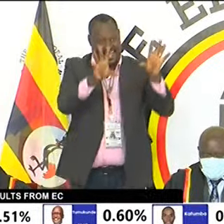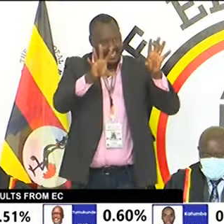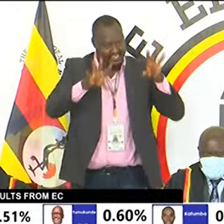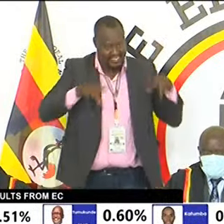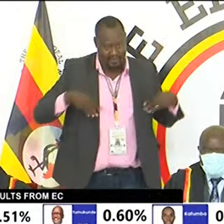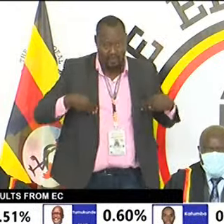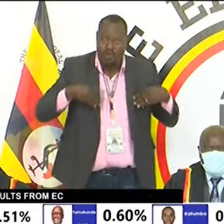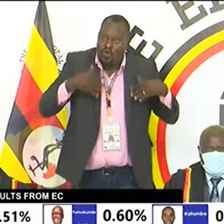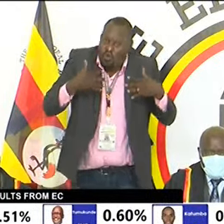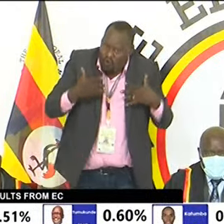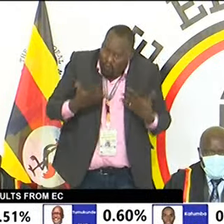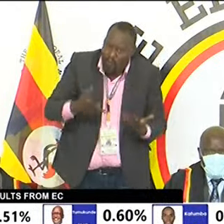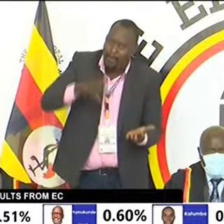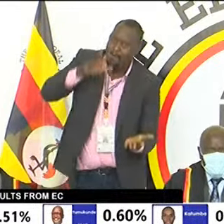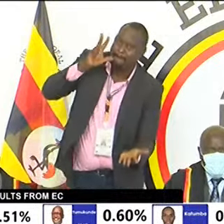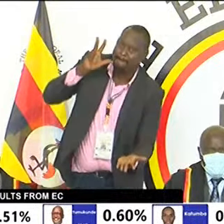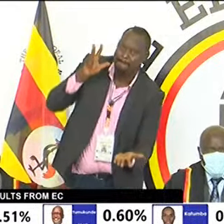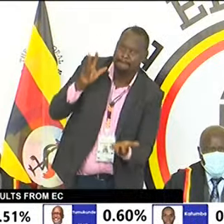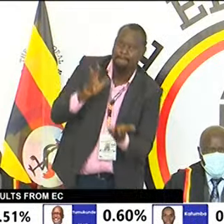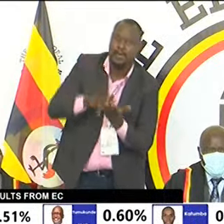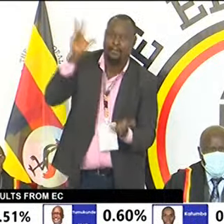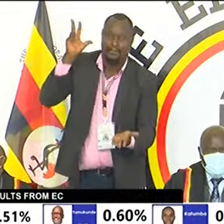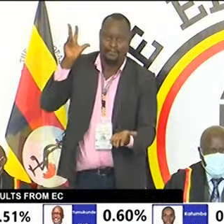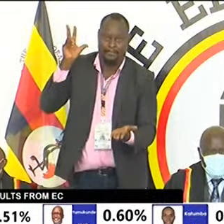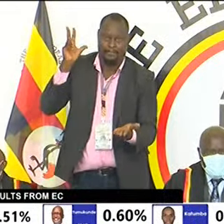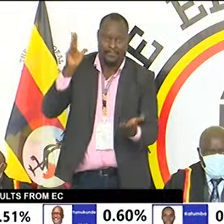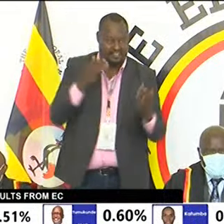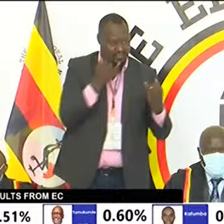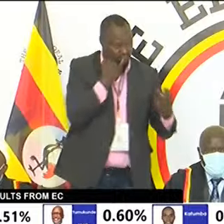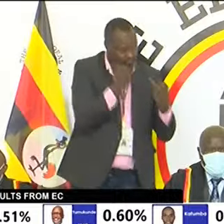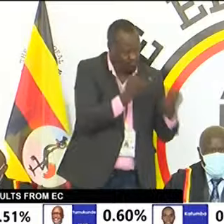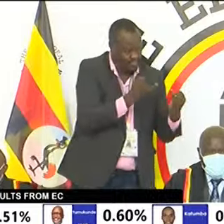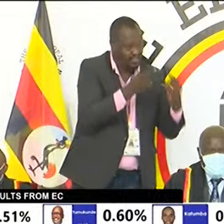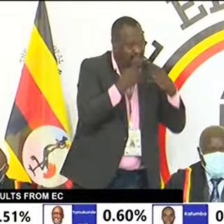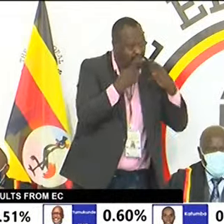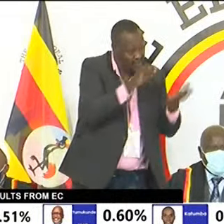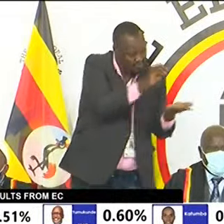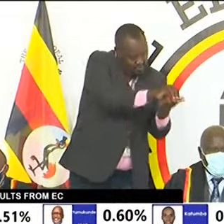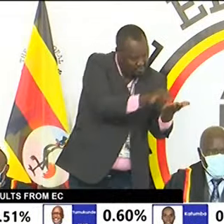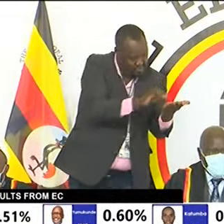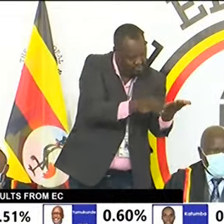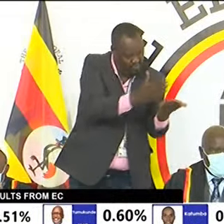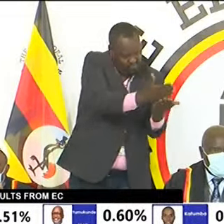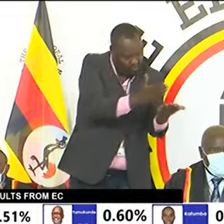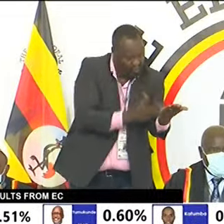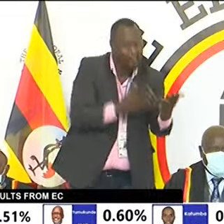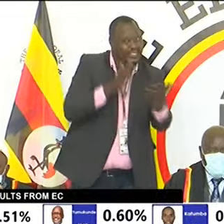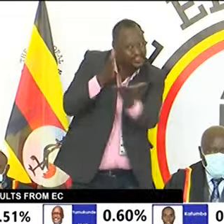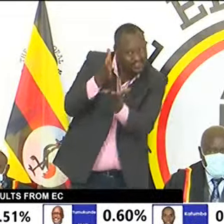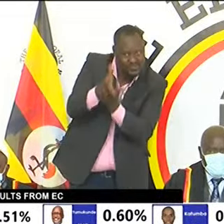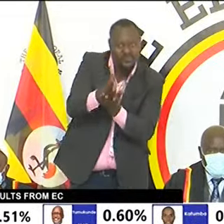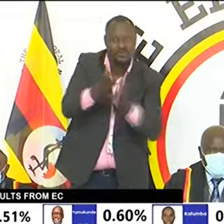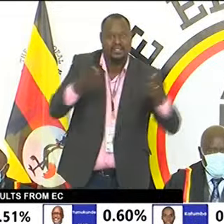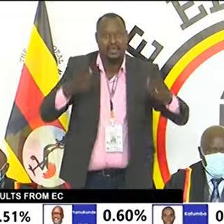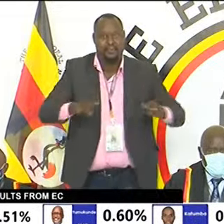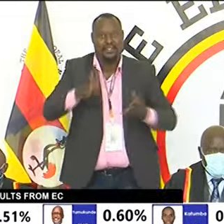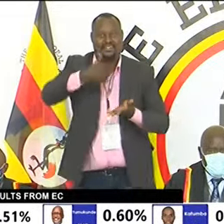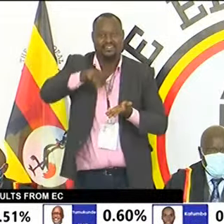to certify that what is recorded is the actual outcome from that polling